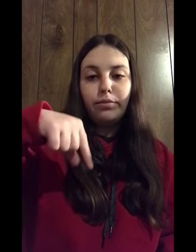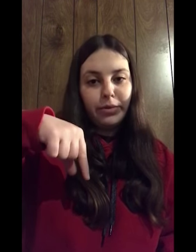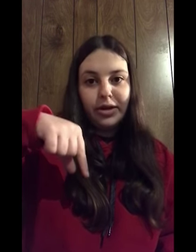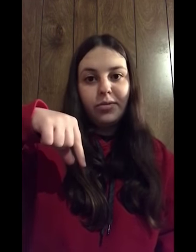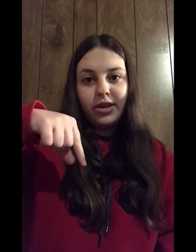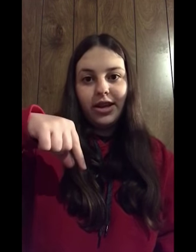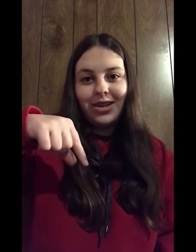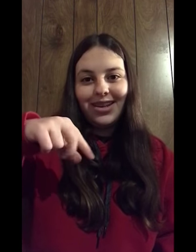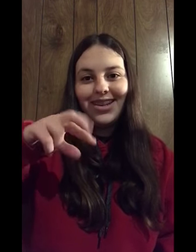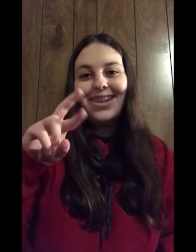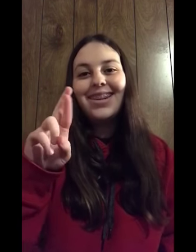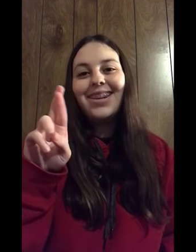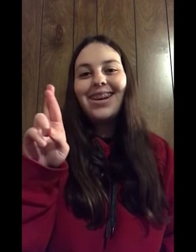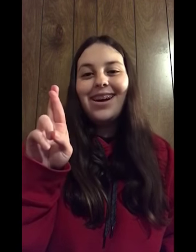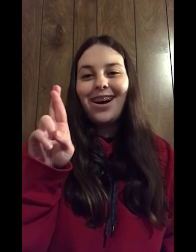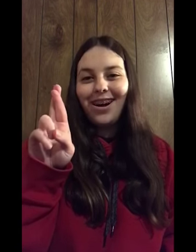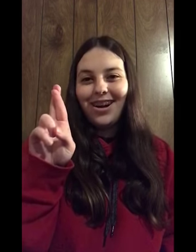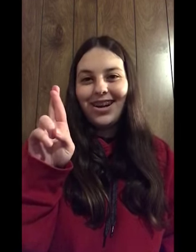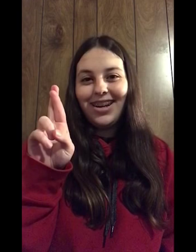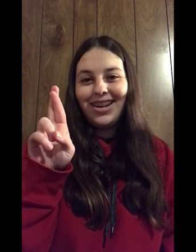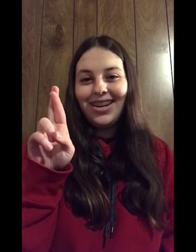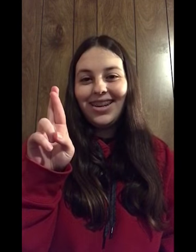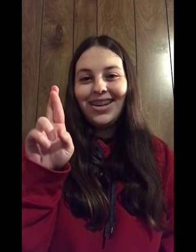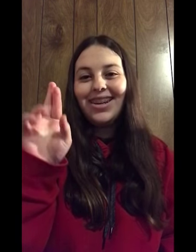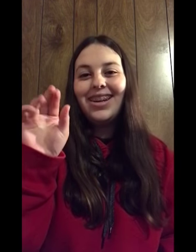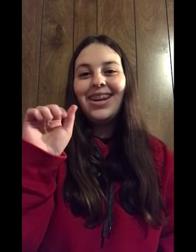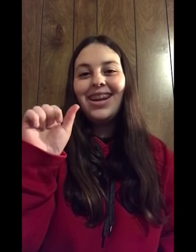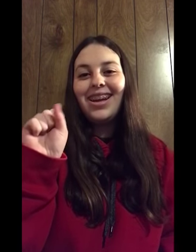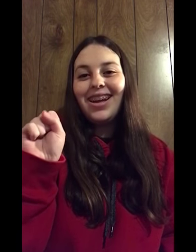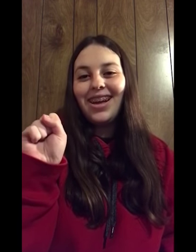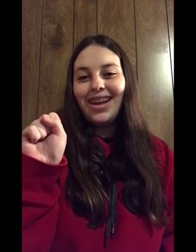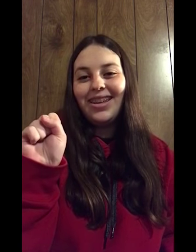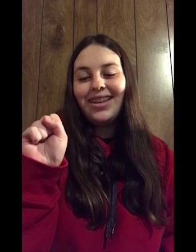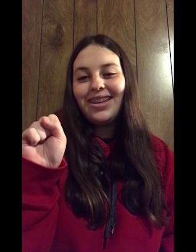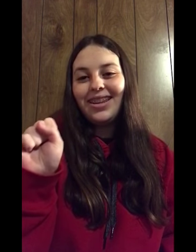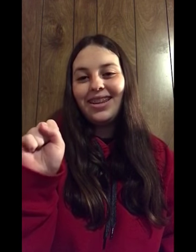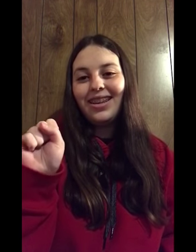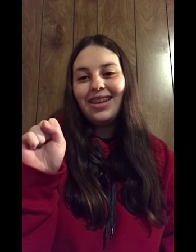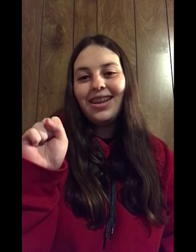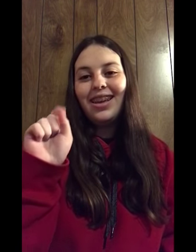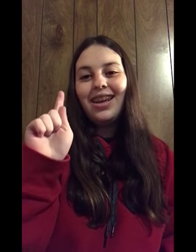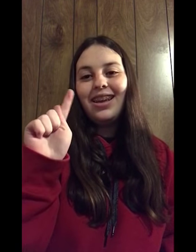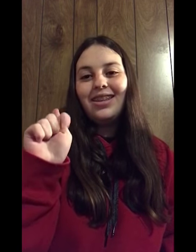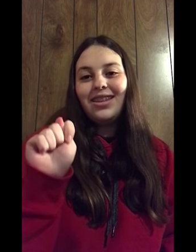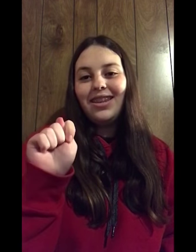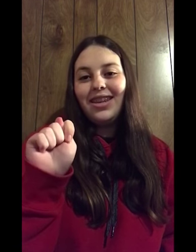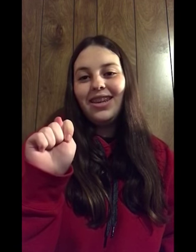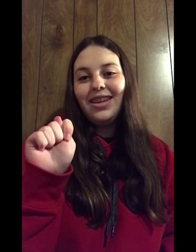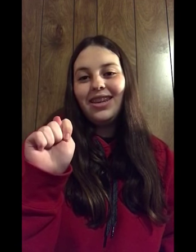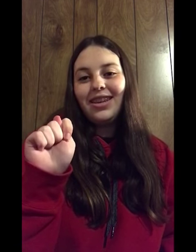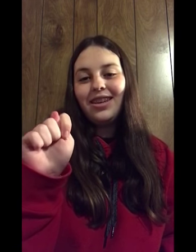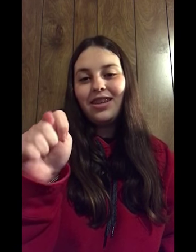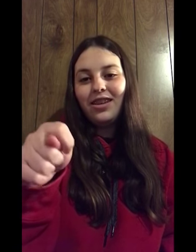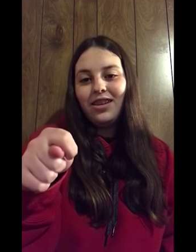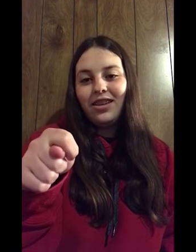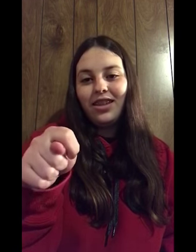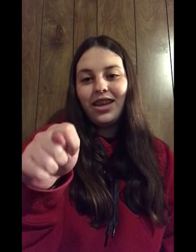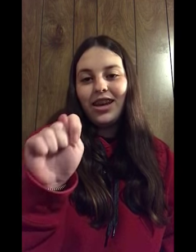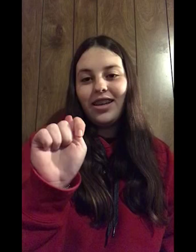but upside down. R. R. S. T. T. that.